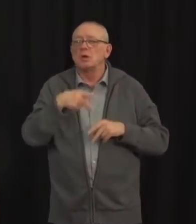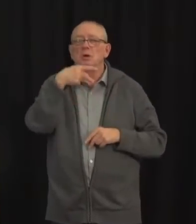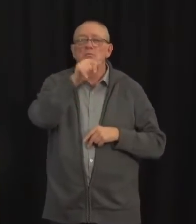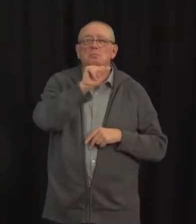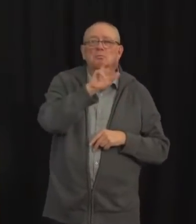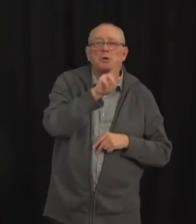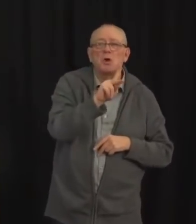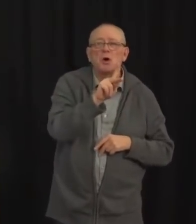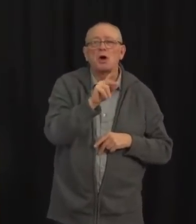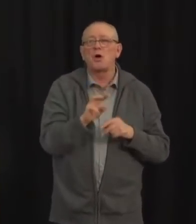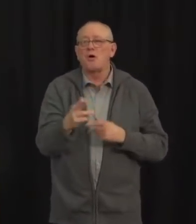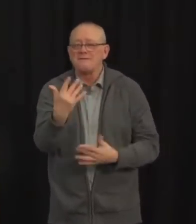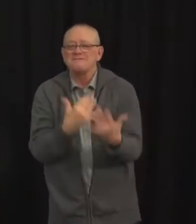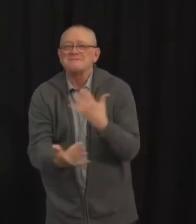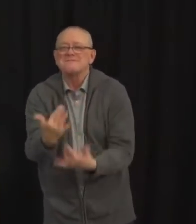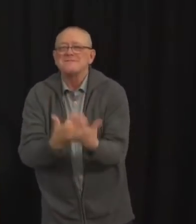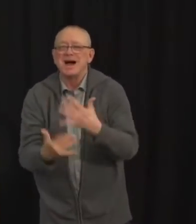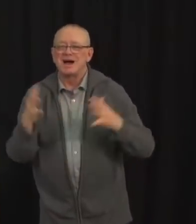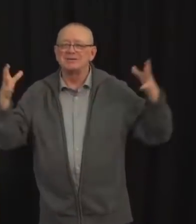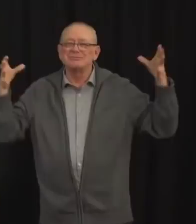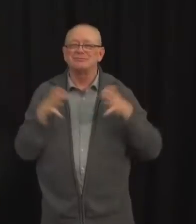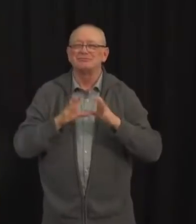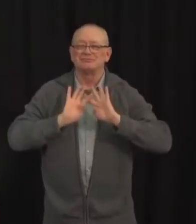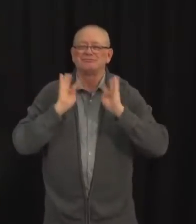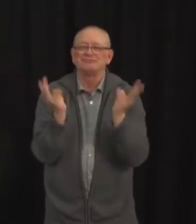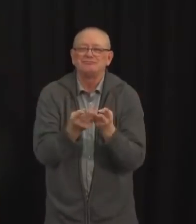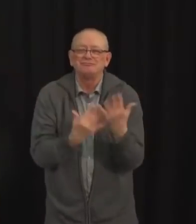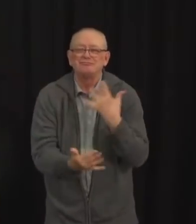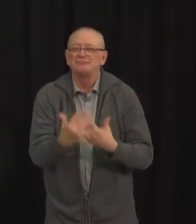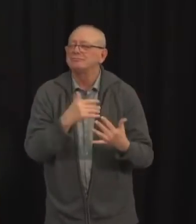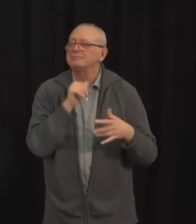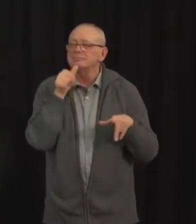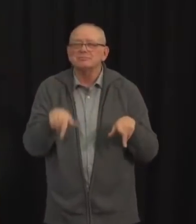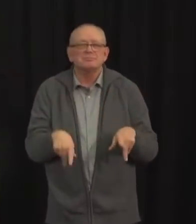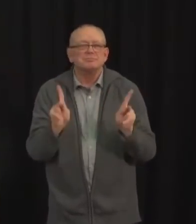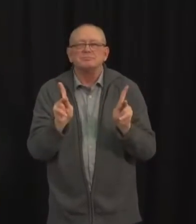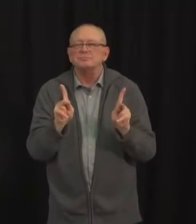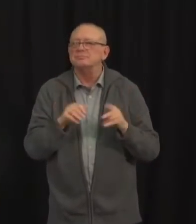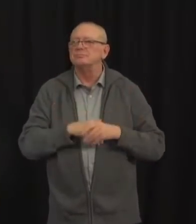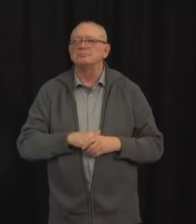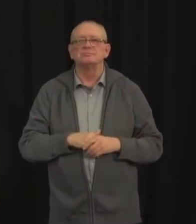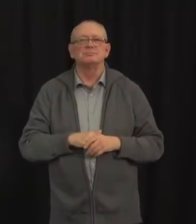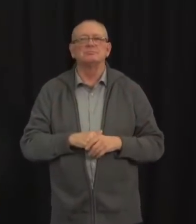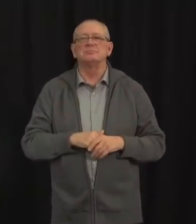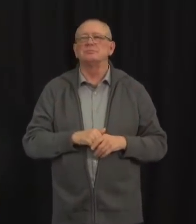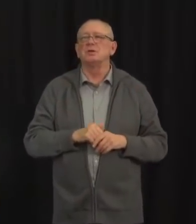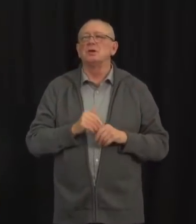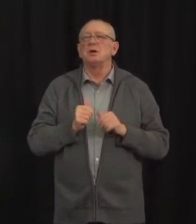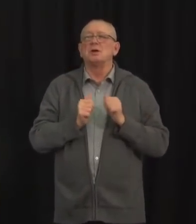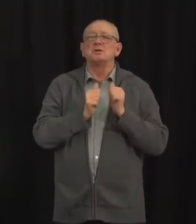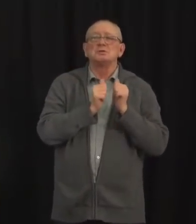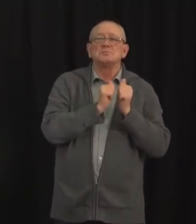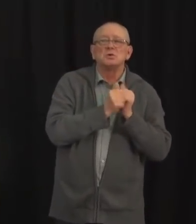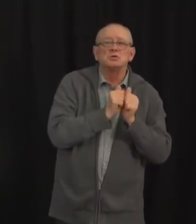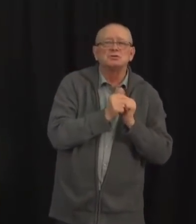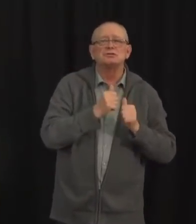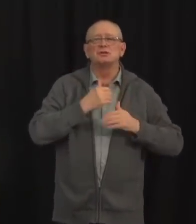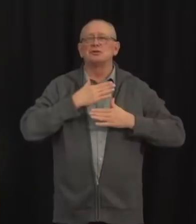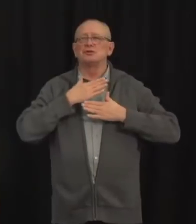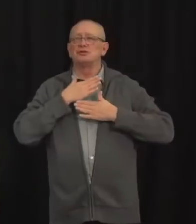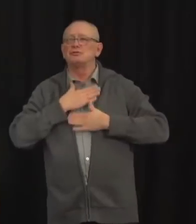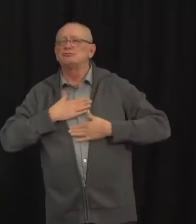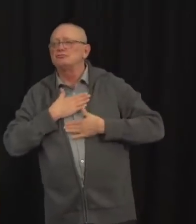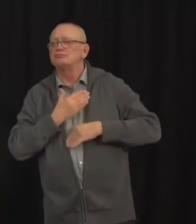recreation in groups of up to 10 people. This reflects the ability of people to do these activities while keeping